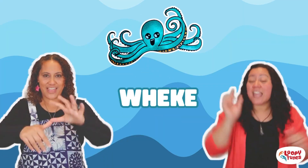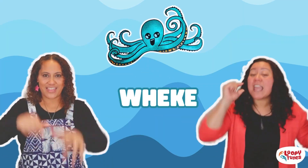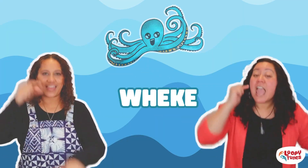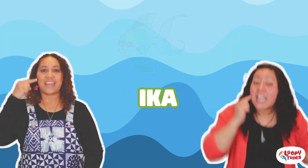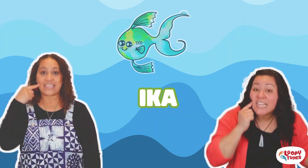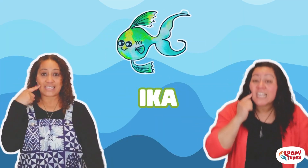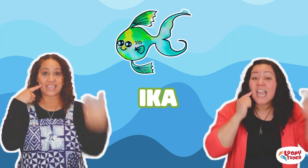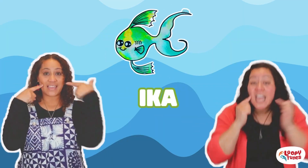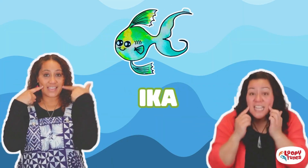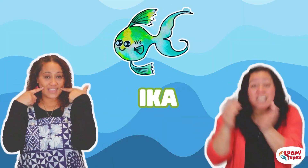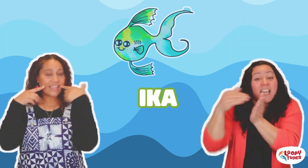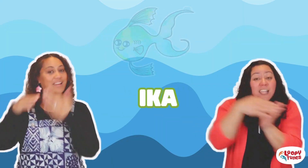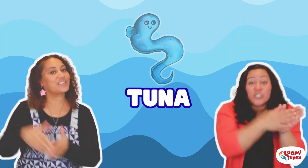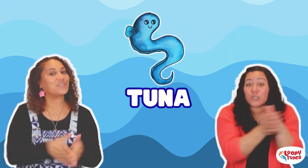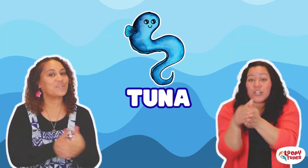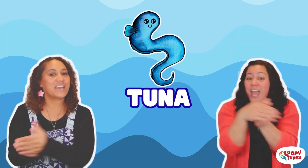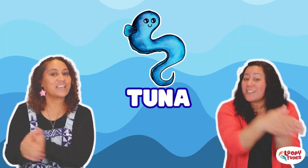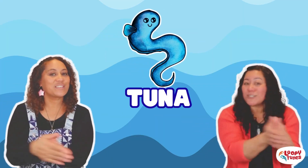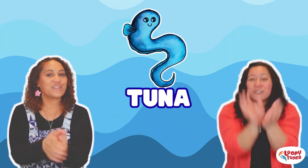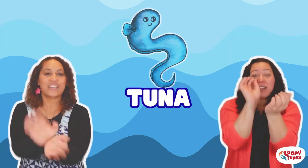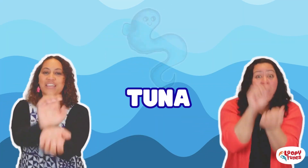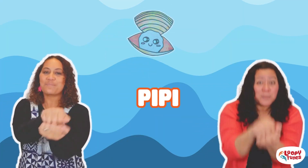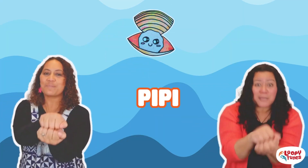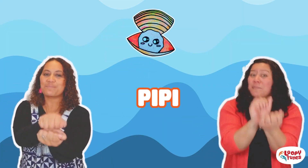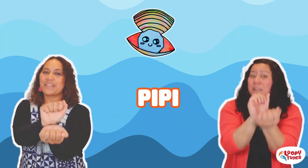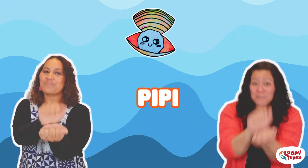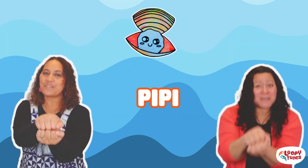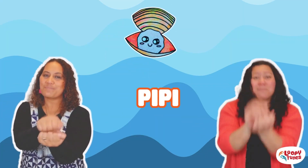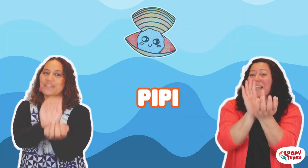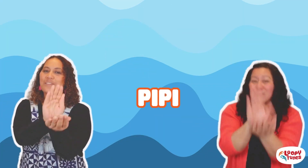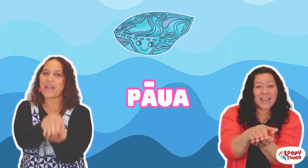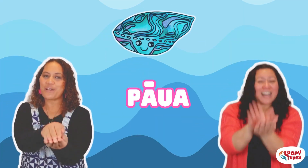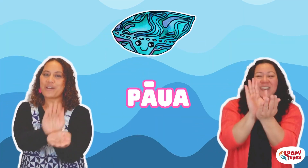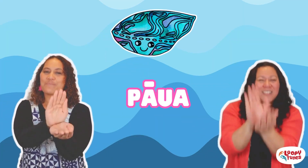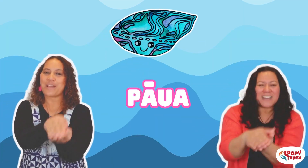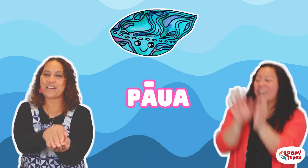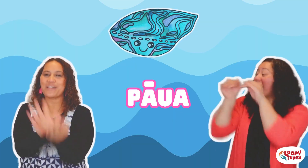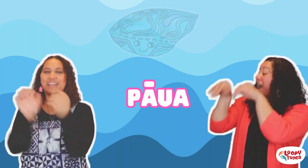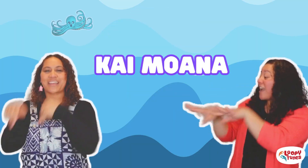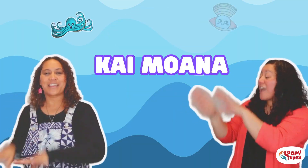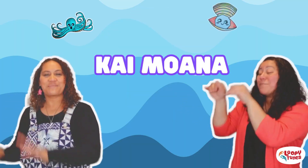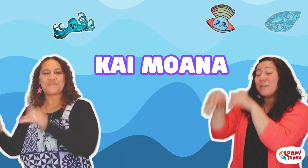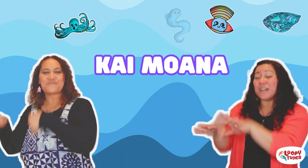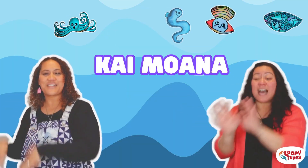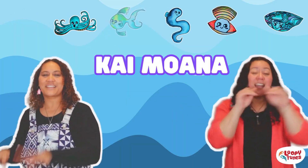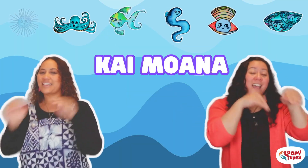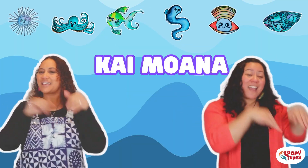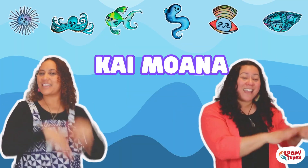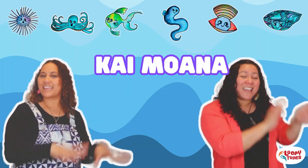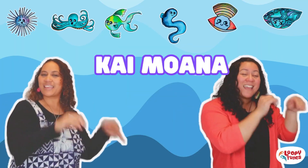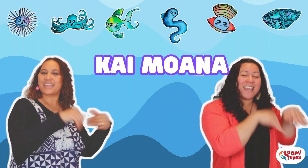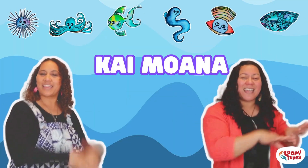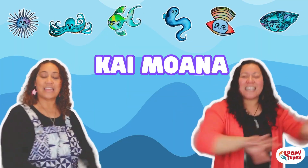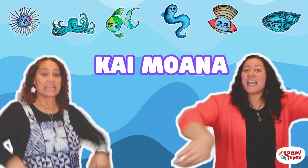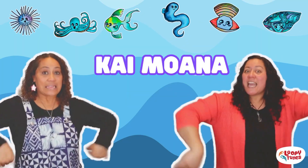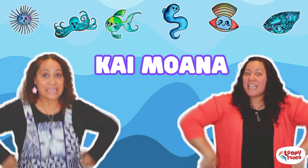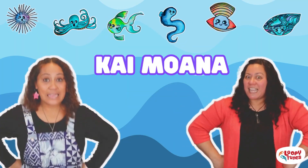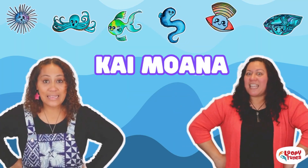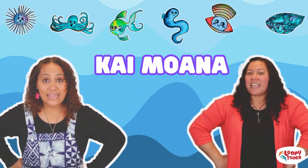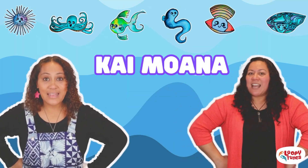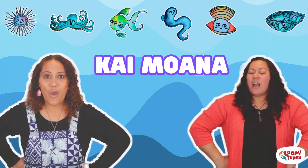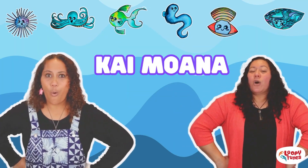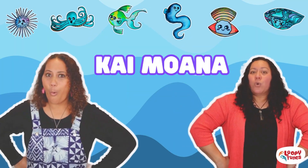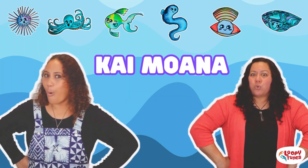feke feke, ika ika, tuna tuna, pipi pipi, pawa pawa, kai moana e.